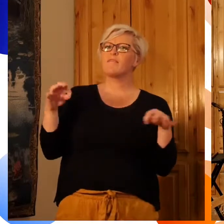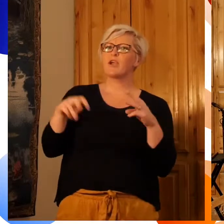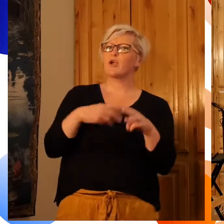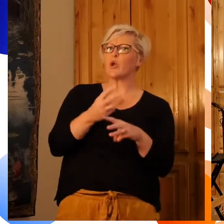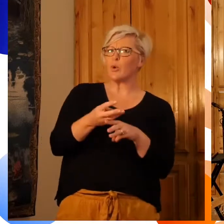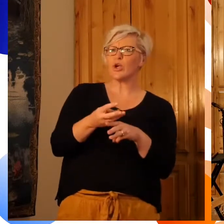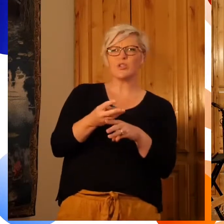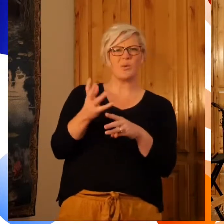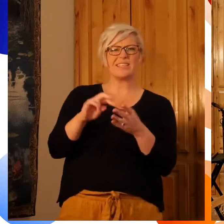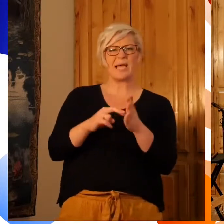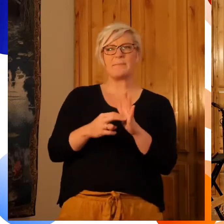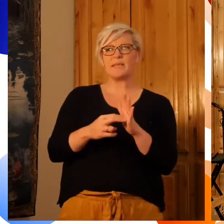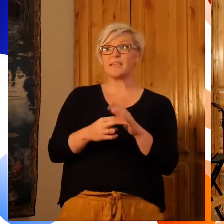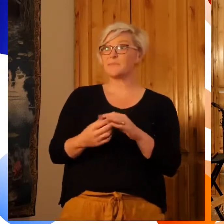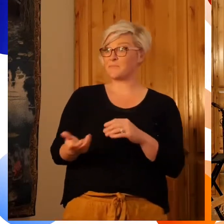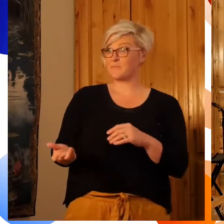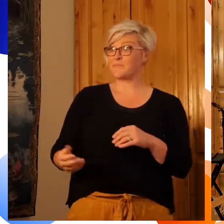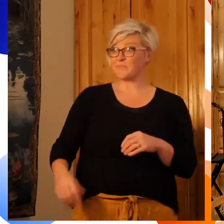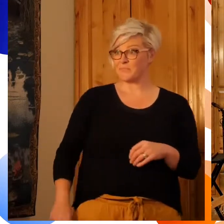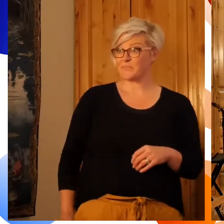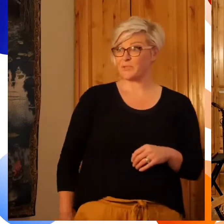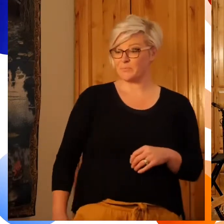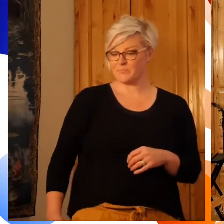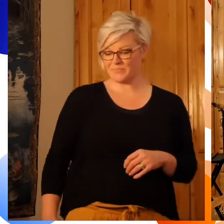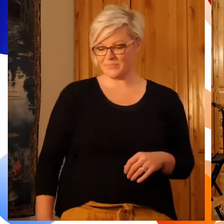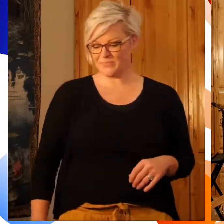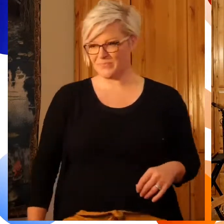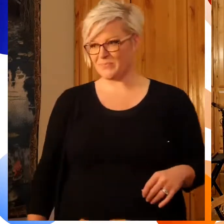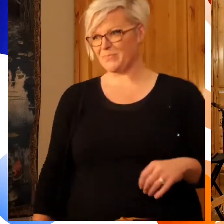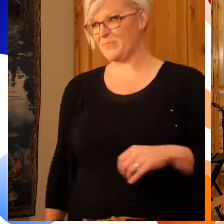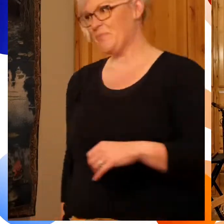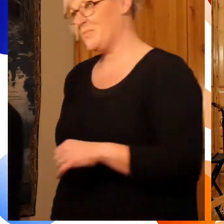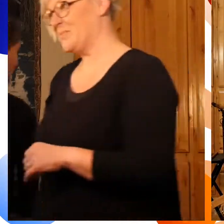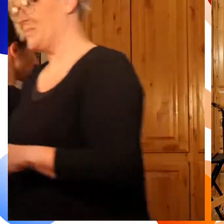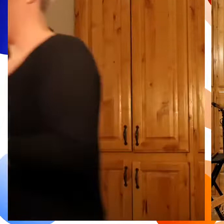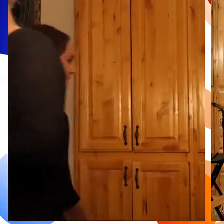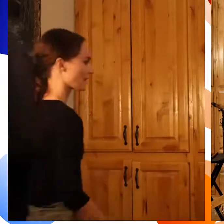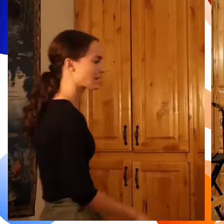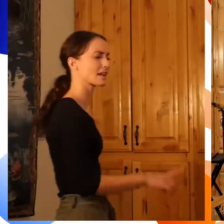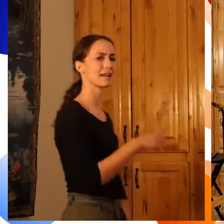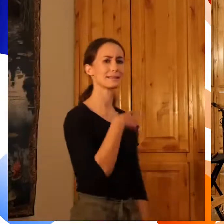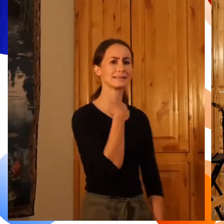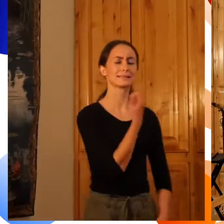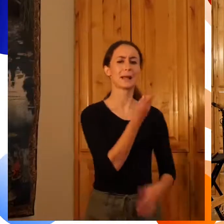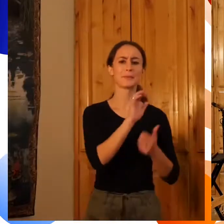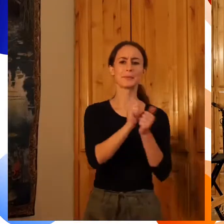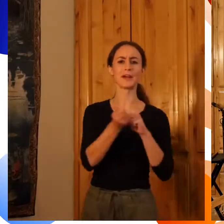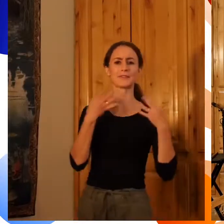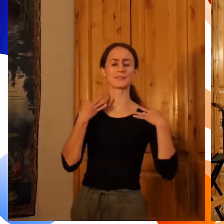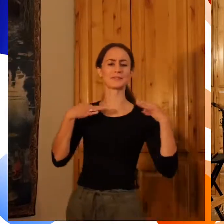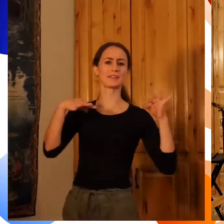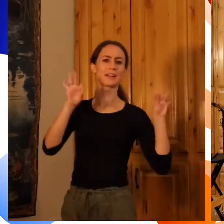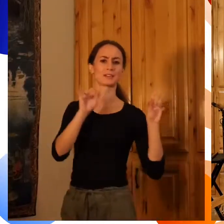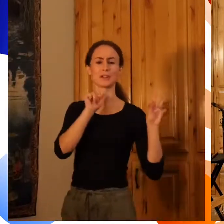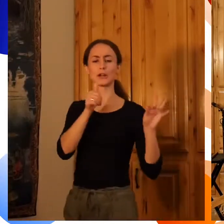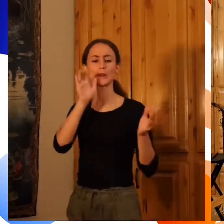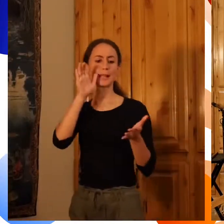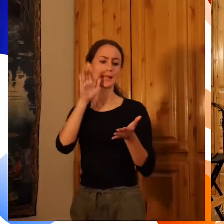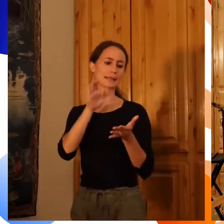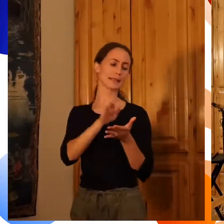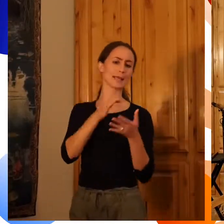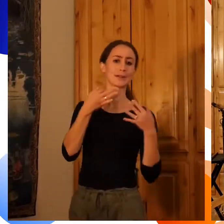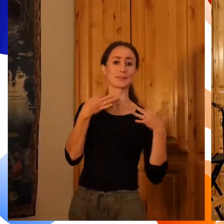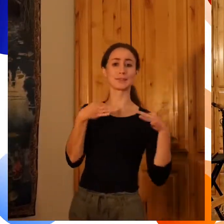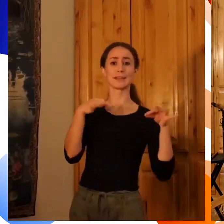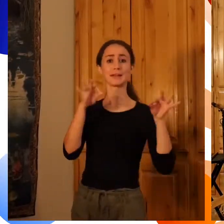So tell them how fairies aren't the little twinkly. They aren't things. The little flower fairies with little wings that hang around